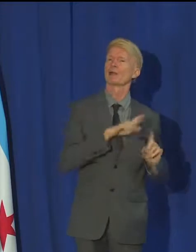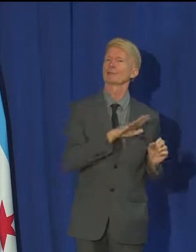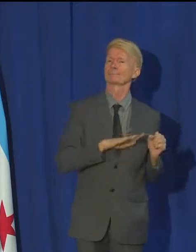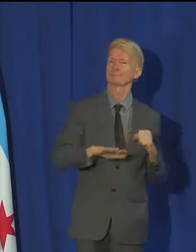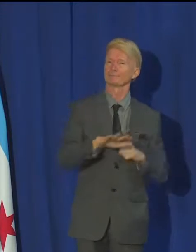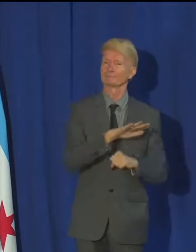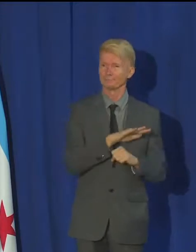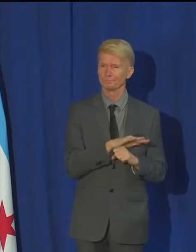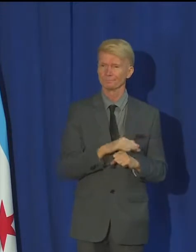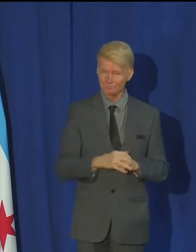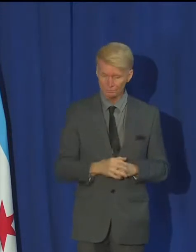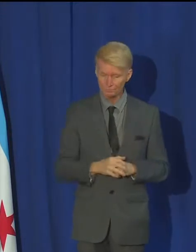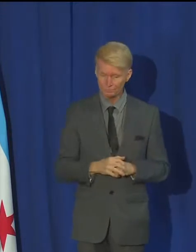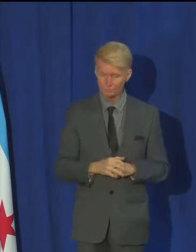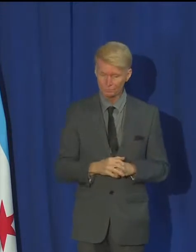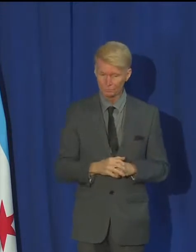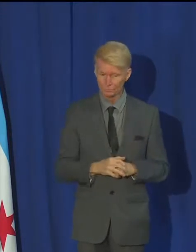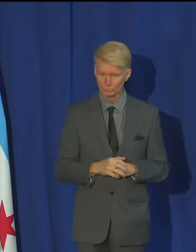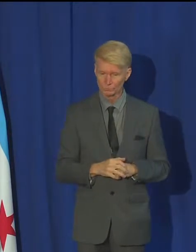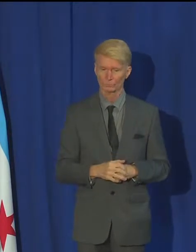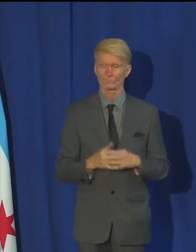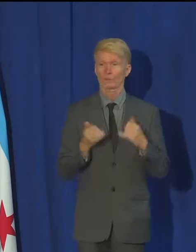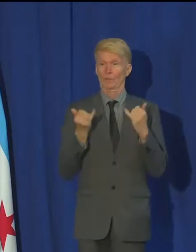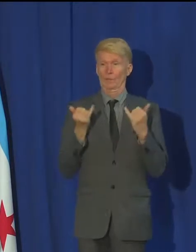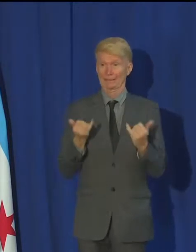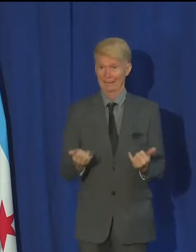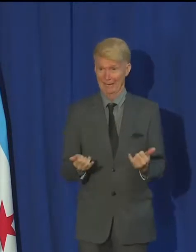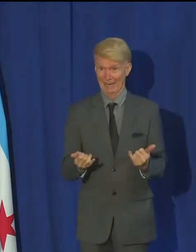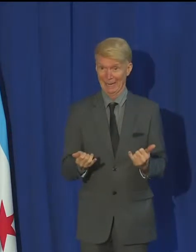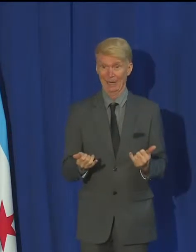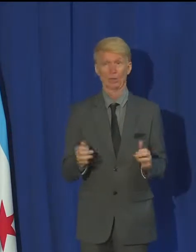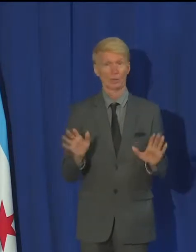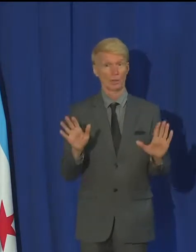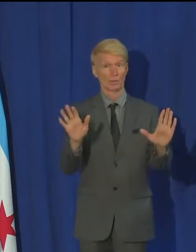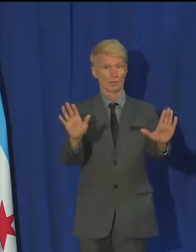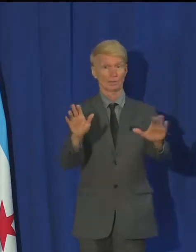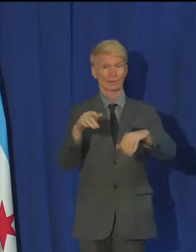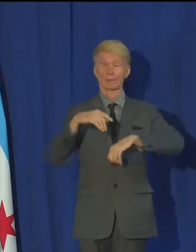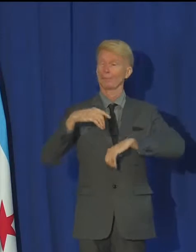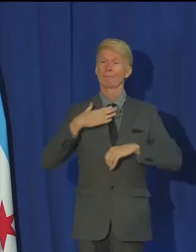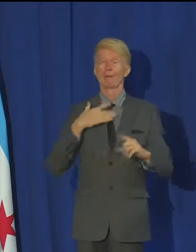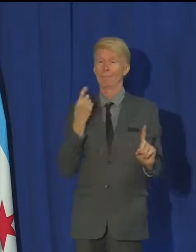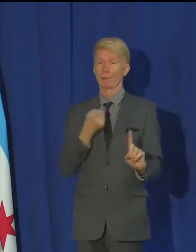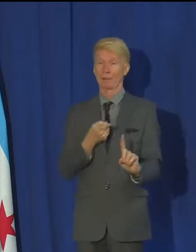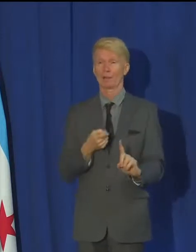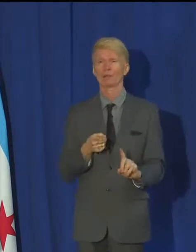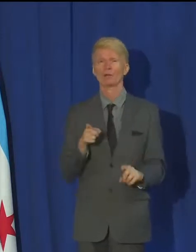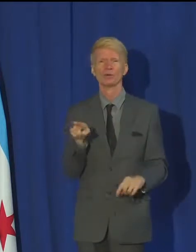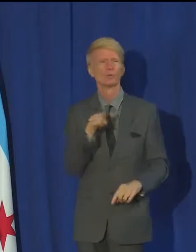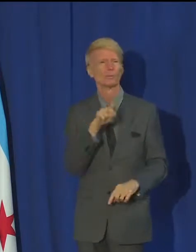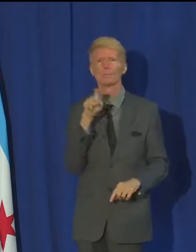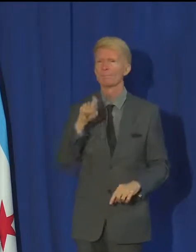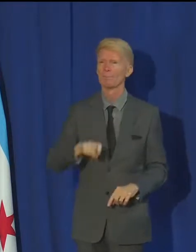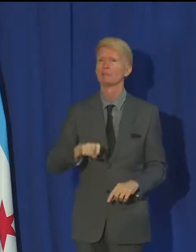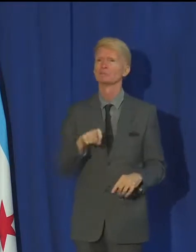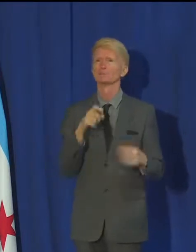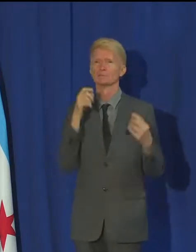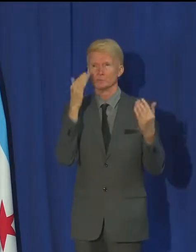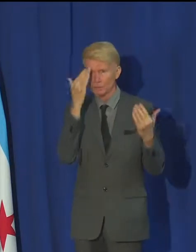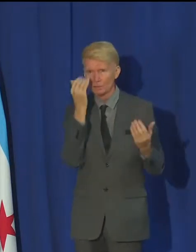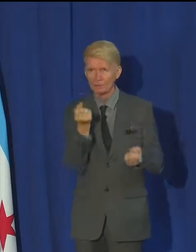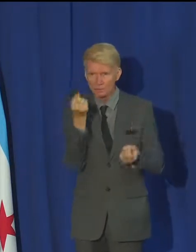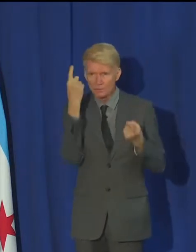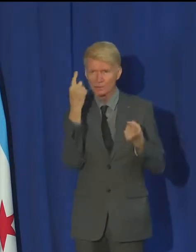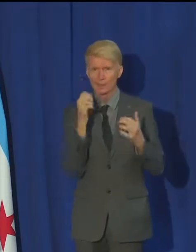bottom line is that right now is the time to double down on what we know works. a reproductive